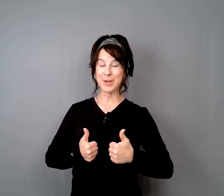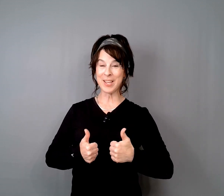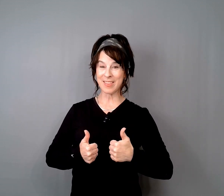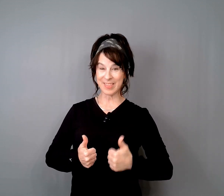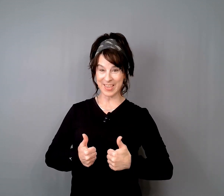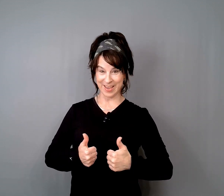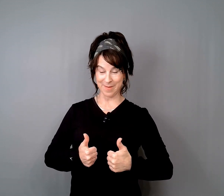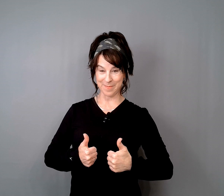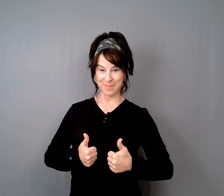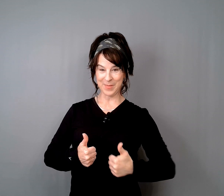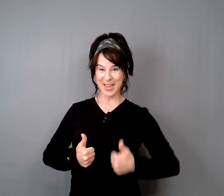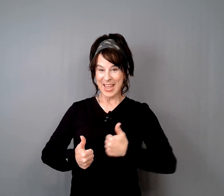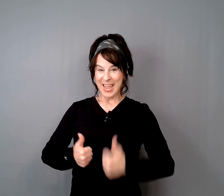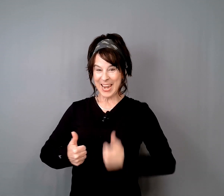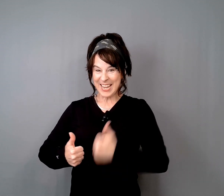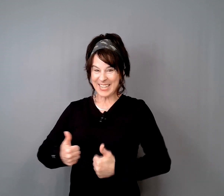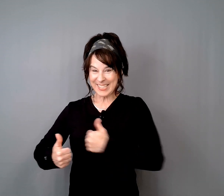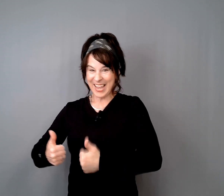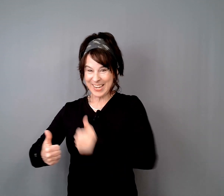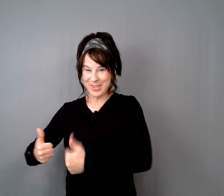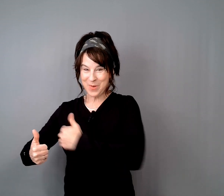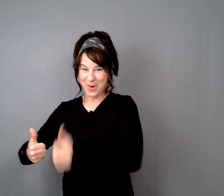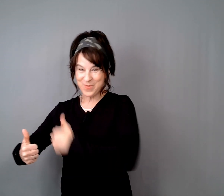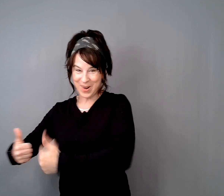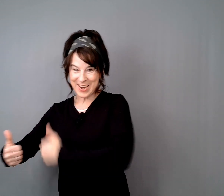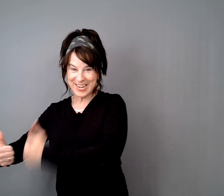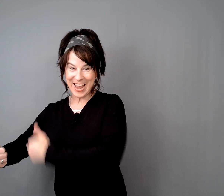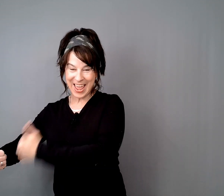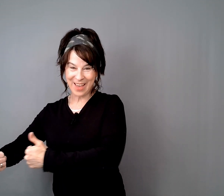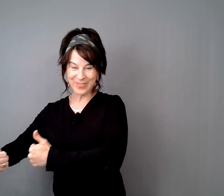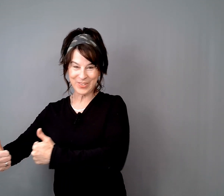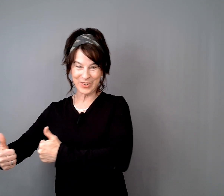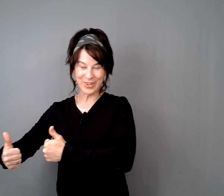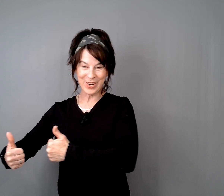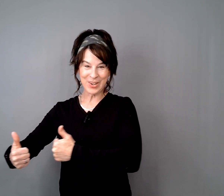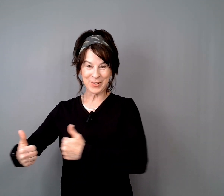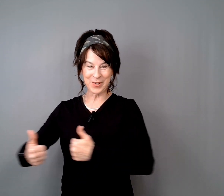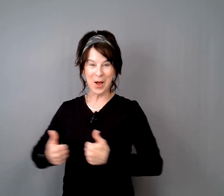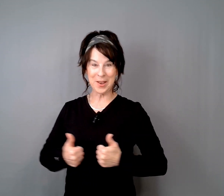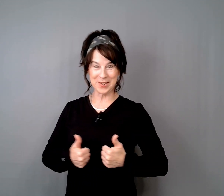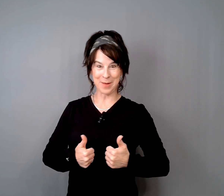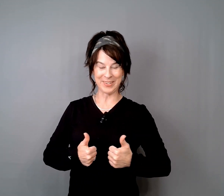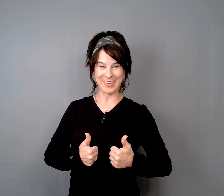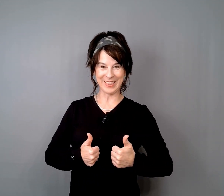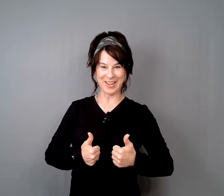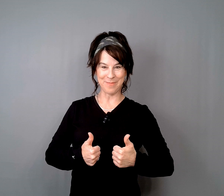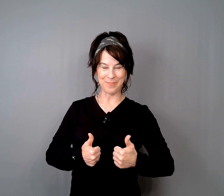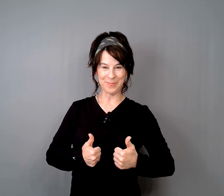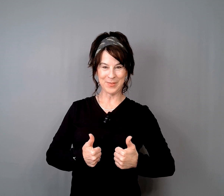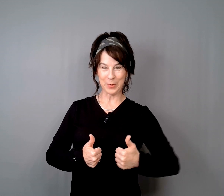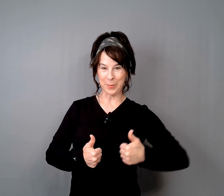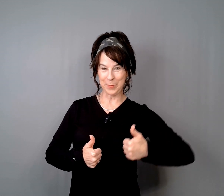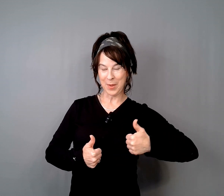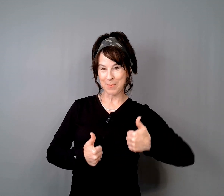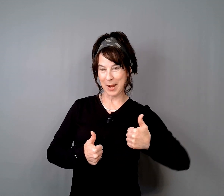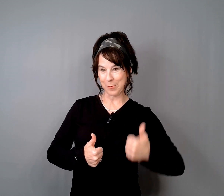dominant thumb, and it's like you are running after your non-dominant thumb. So my